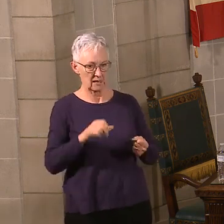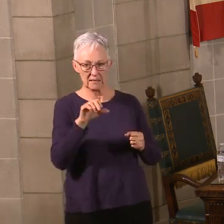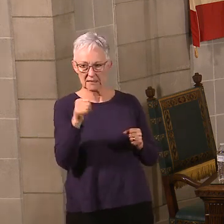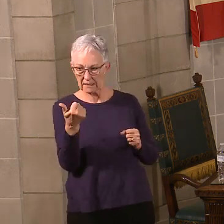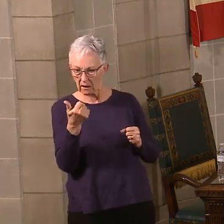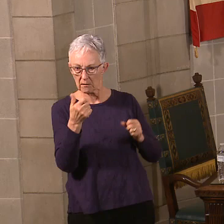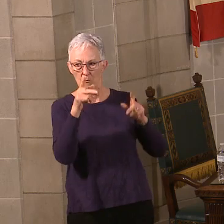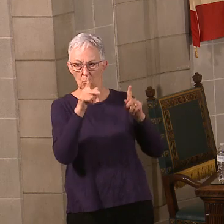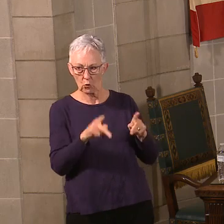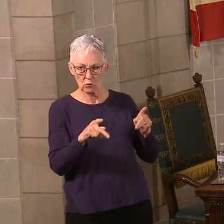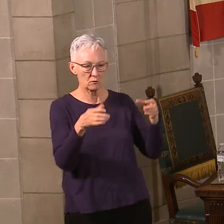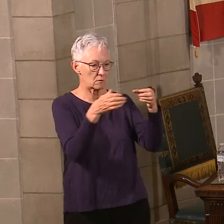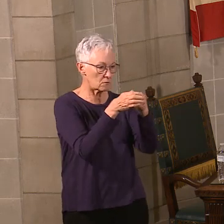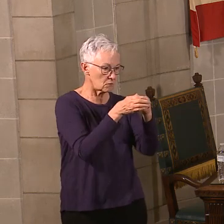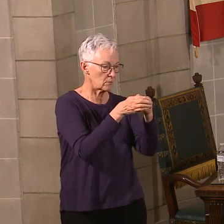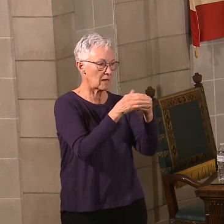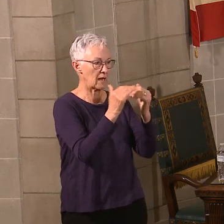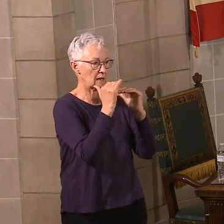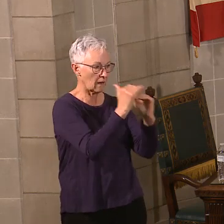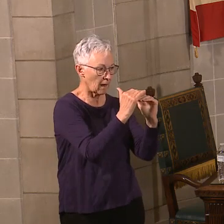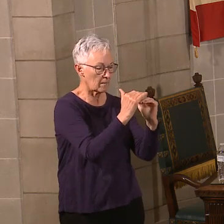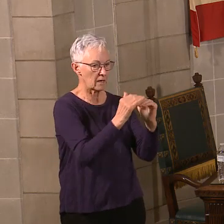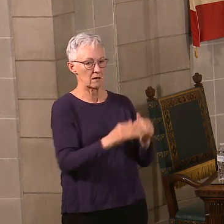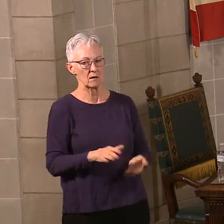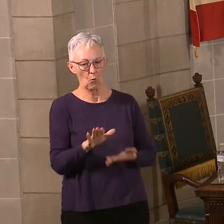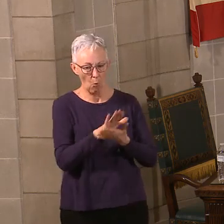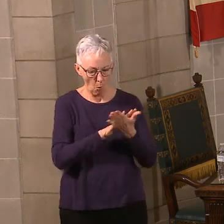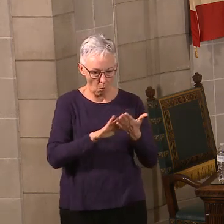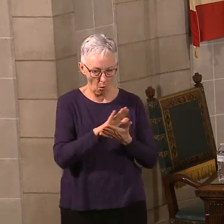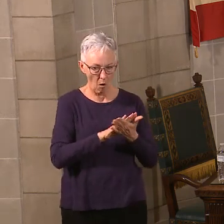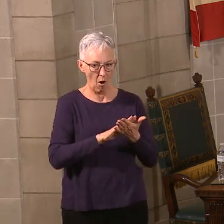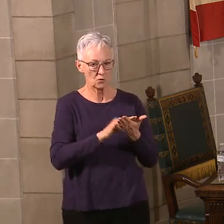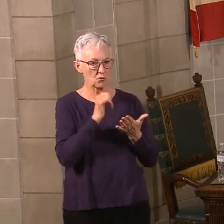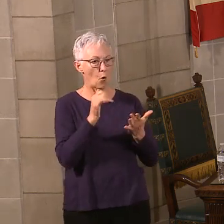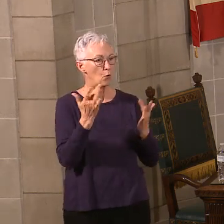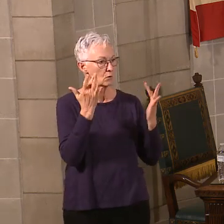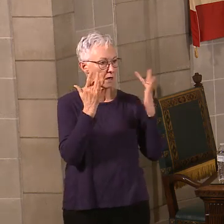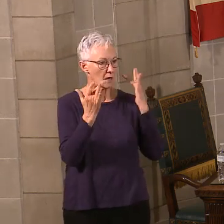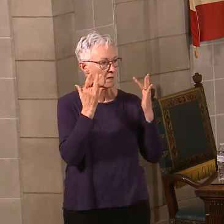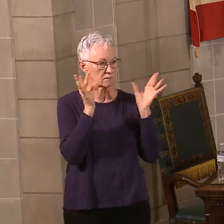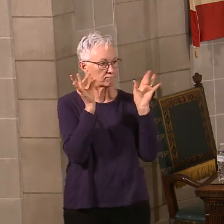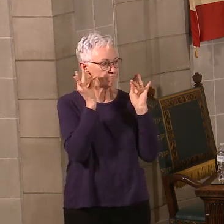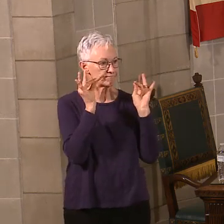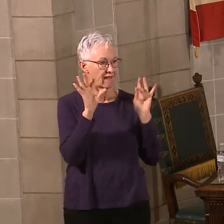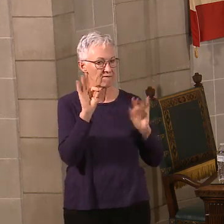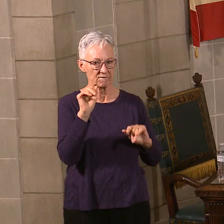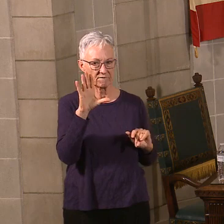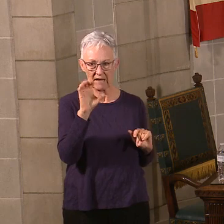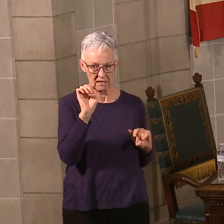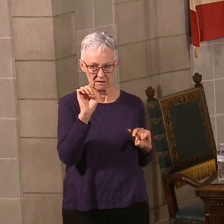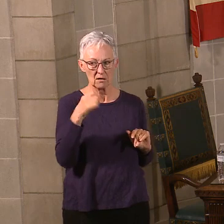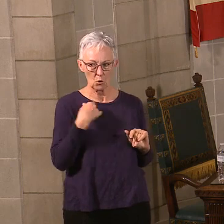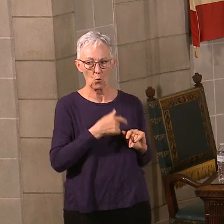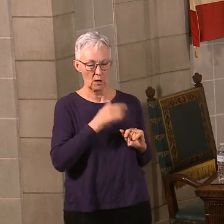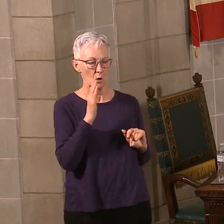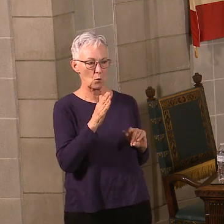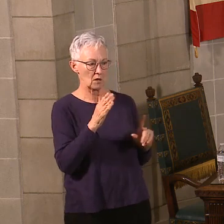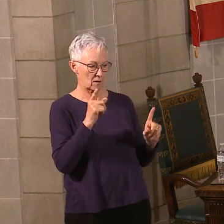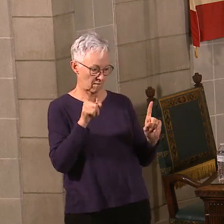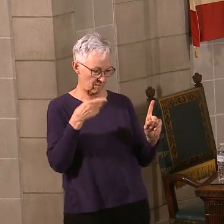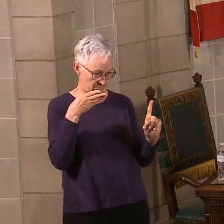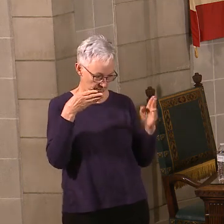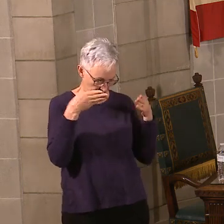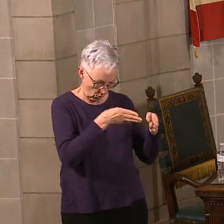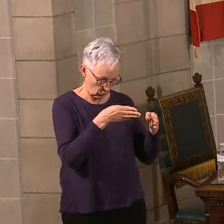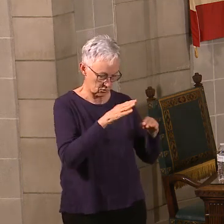6-foot distance, washing your hands often, don't touch your face, all of that. We're going to do a better job of communicating specifically in Grand Island.